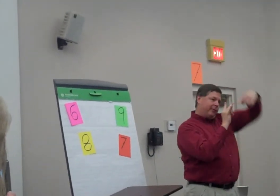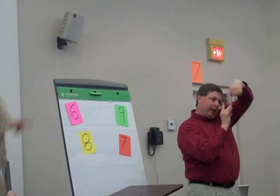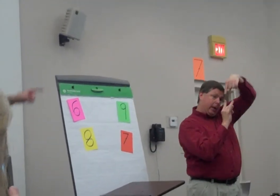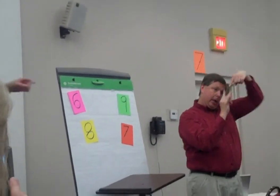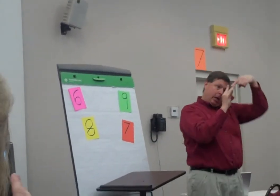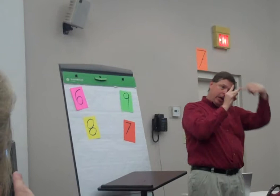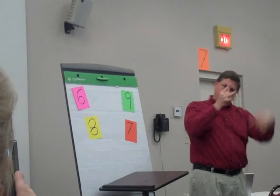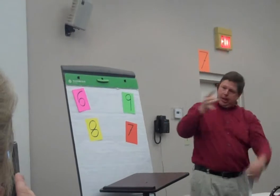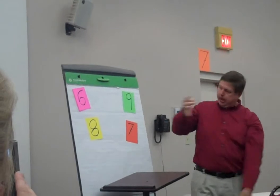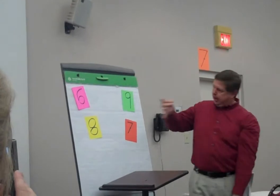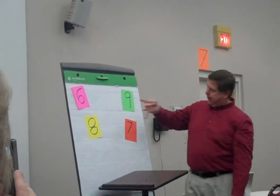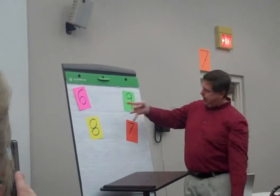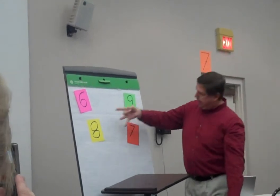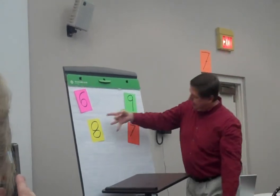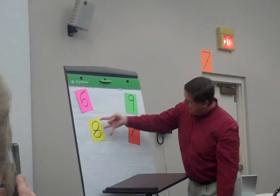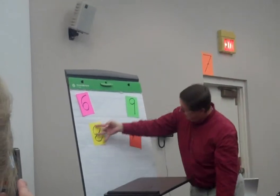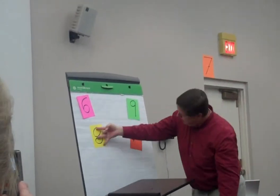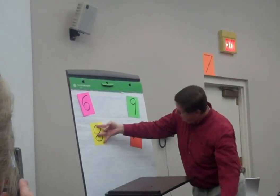8s are curvy.